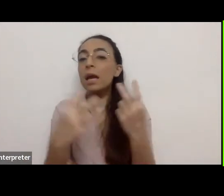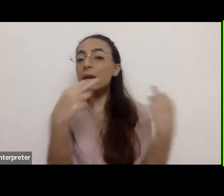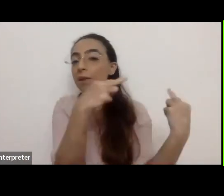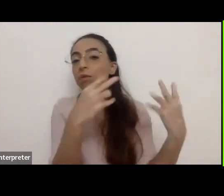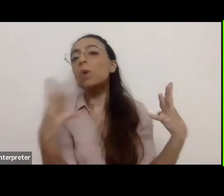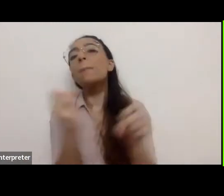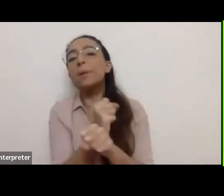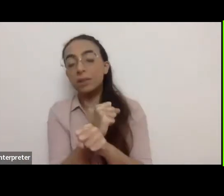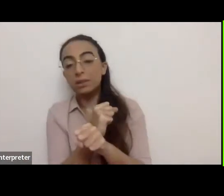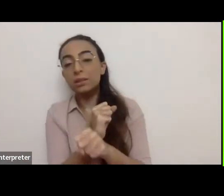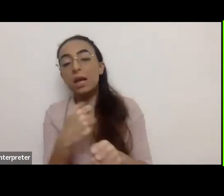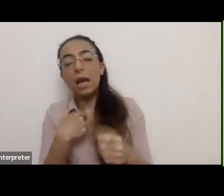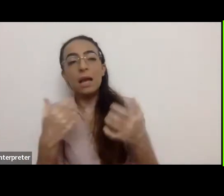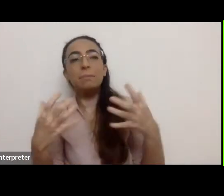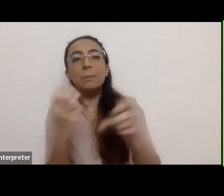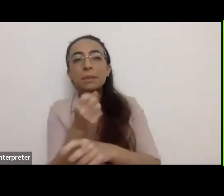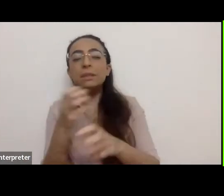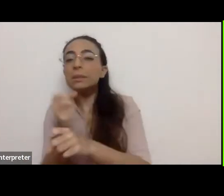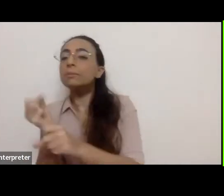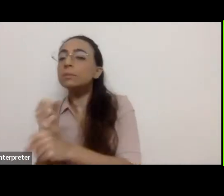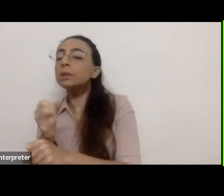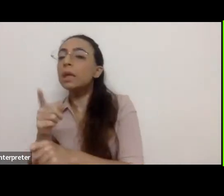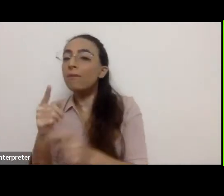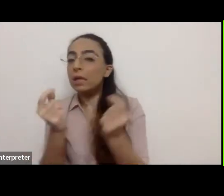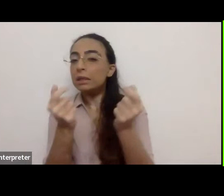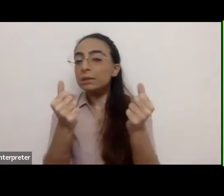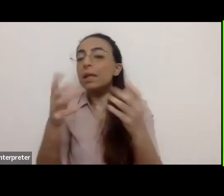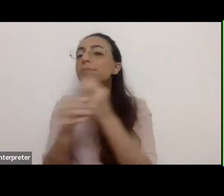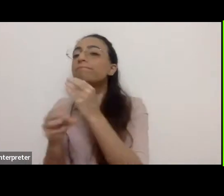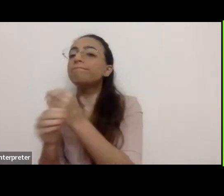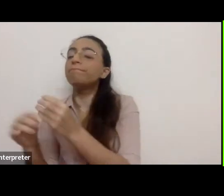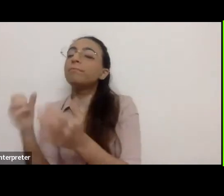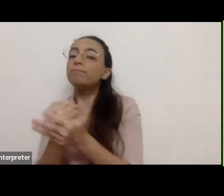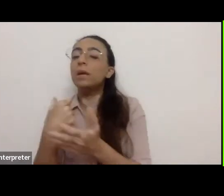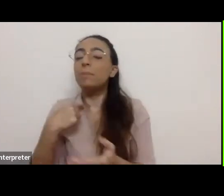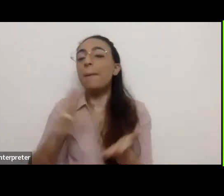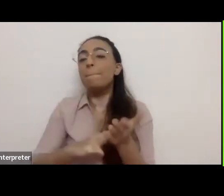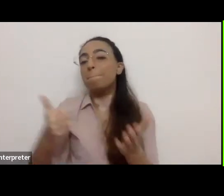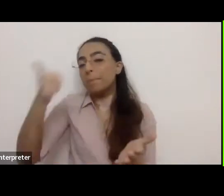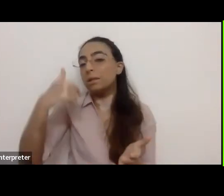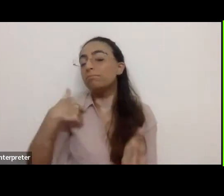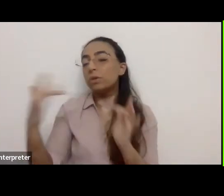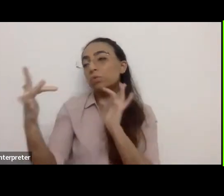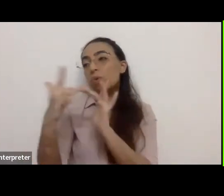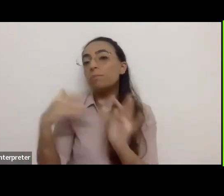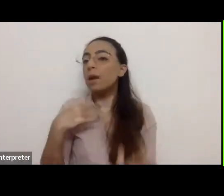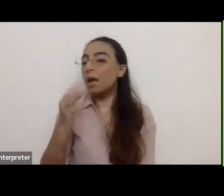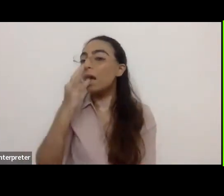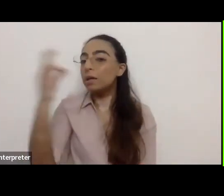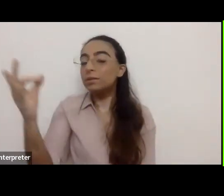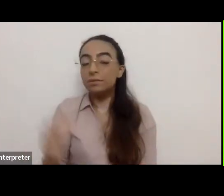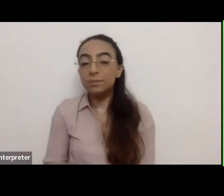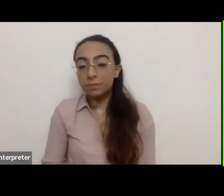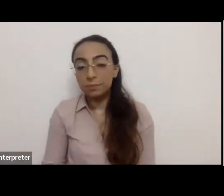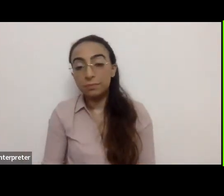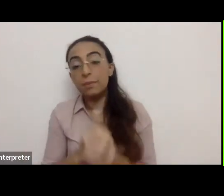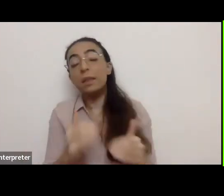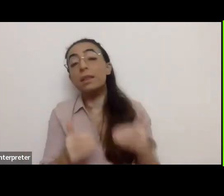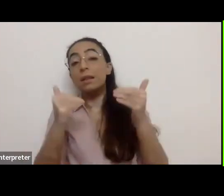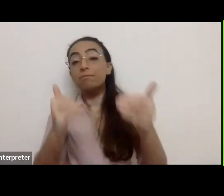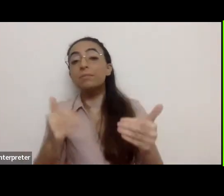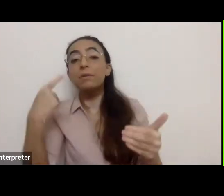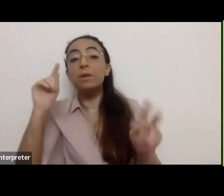being implemented. And I think this is something that we would be asking the minister to do as well. Then there are, of course, areas